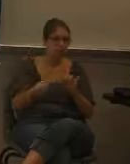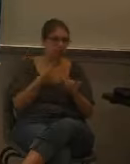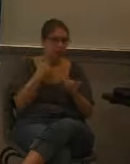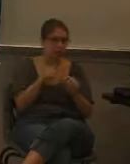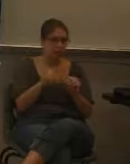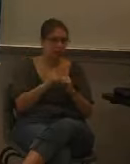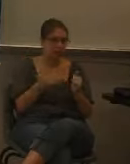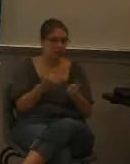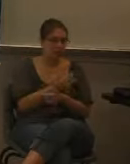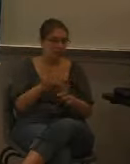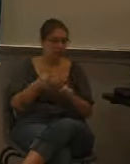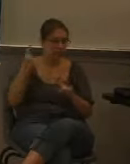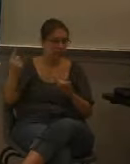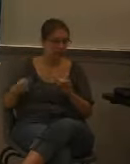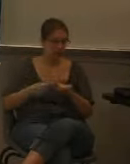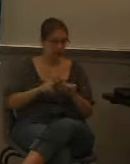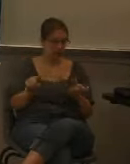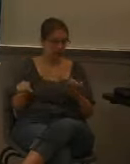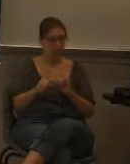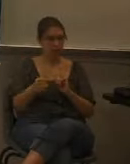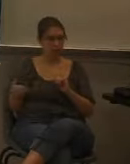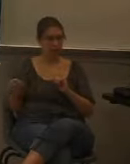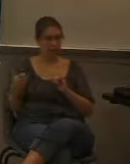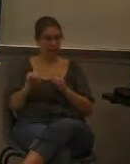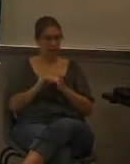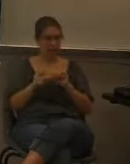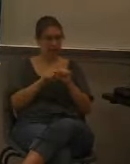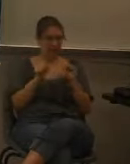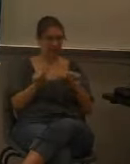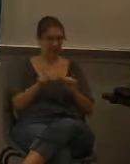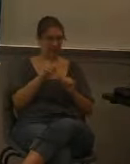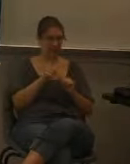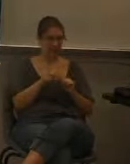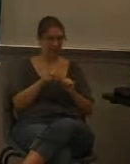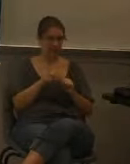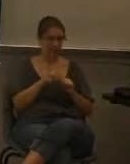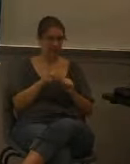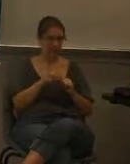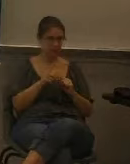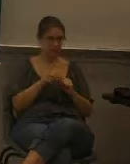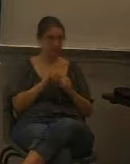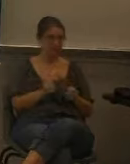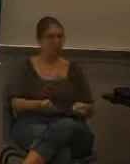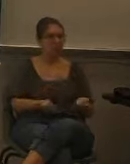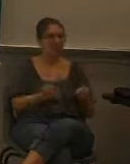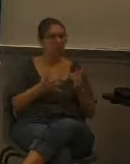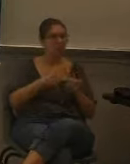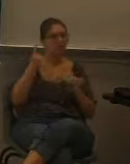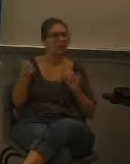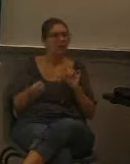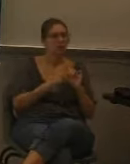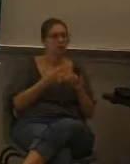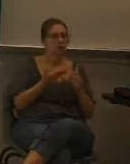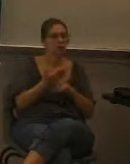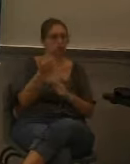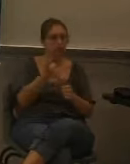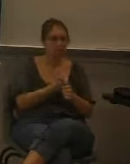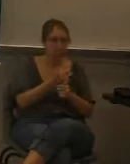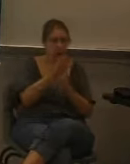how everything cycles, but the other thing in how the system is how much cycles through each